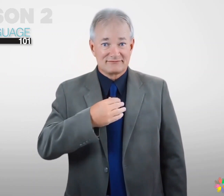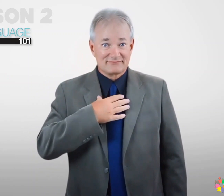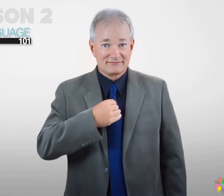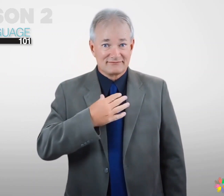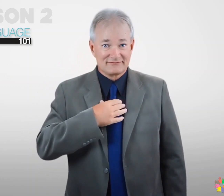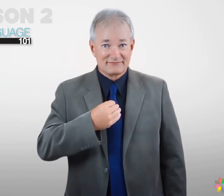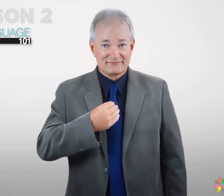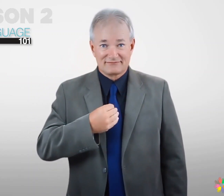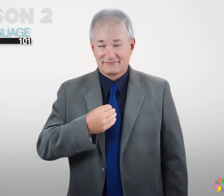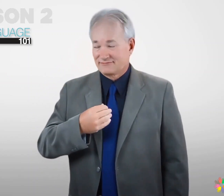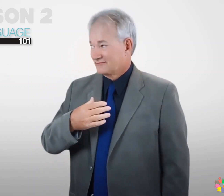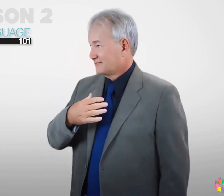White.